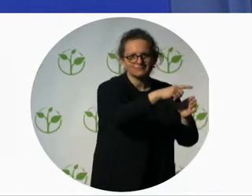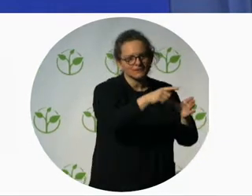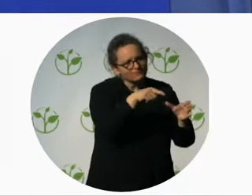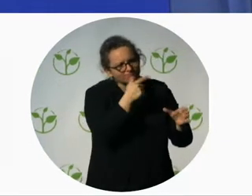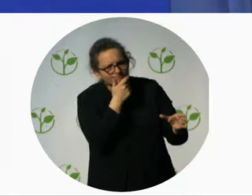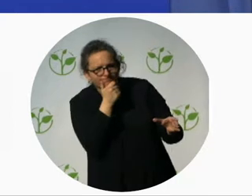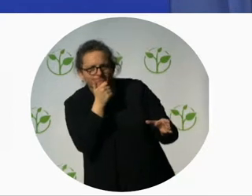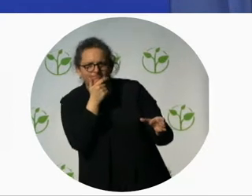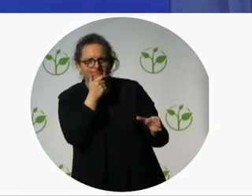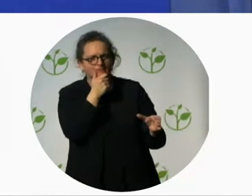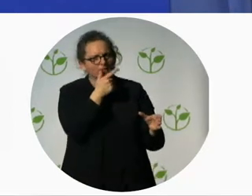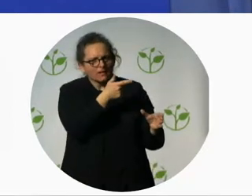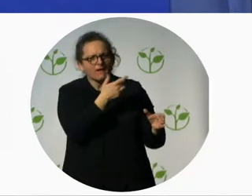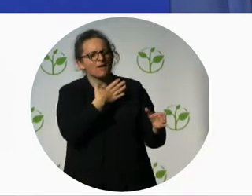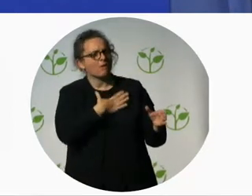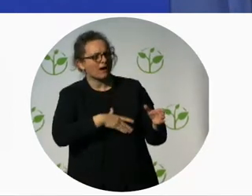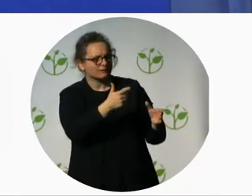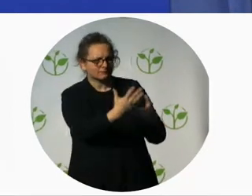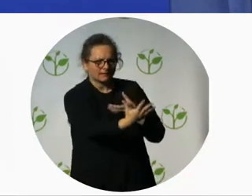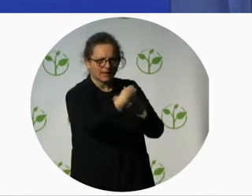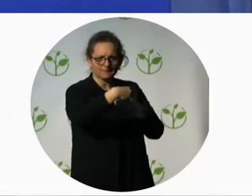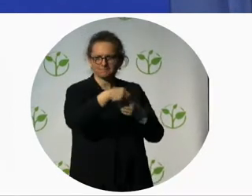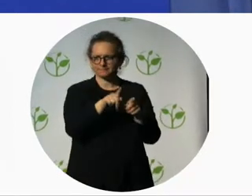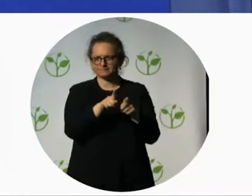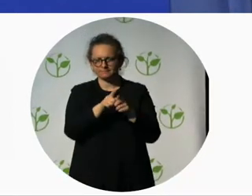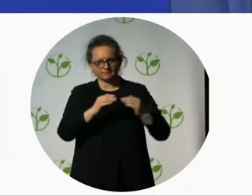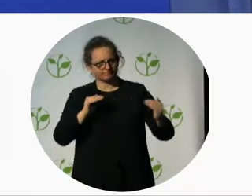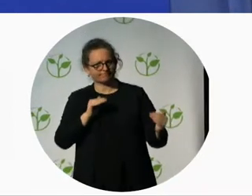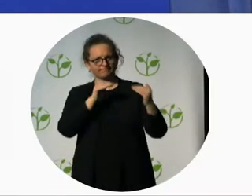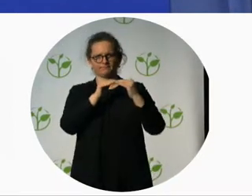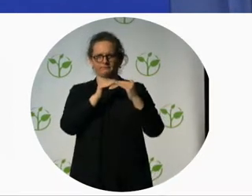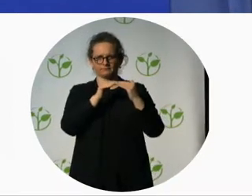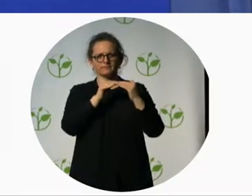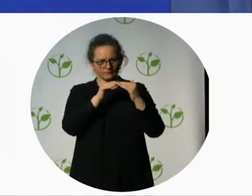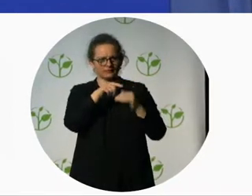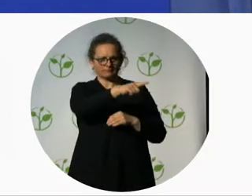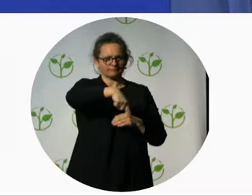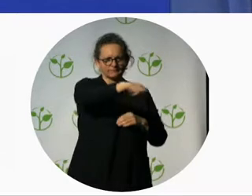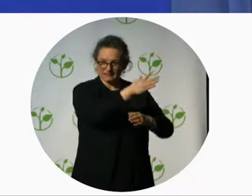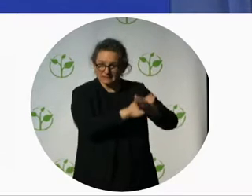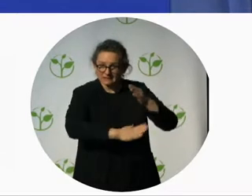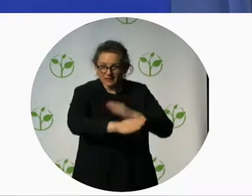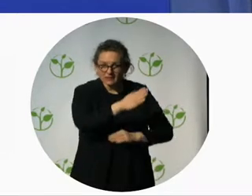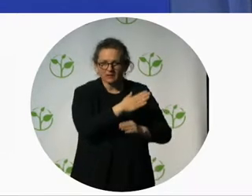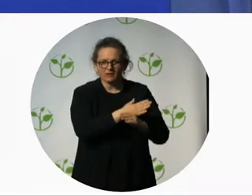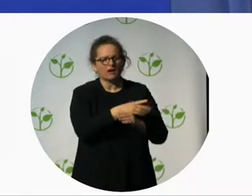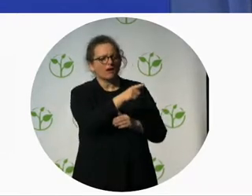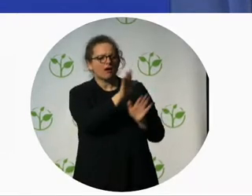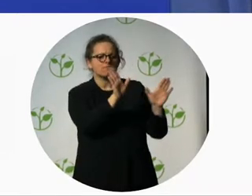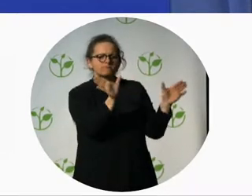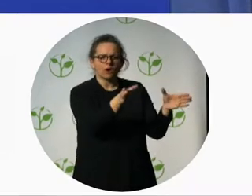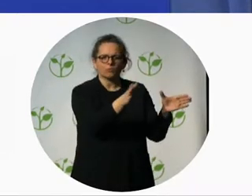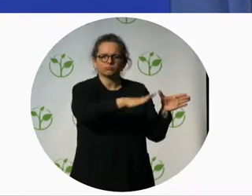fully engaged and not directly engaged as a convention directed at persons with disabilities. So